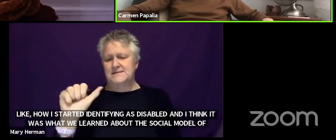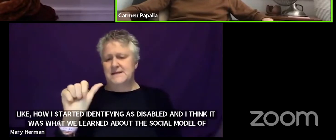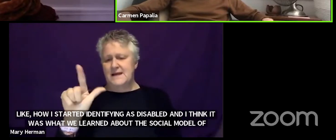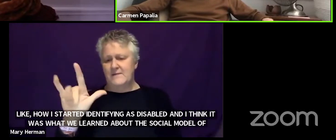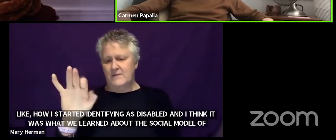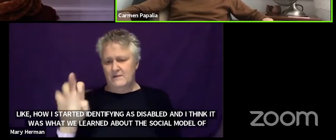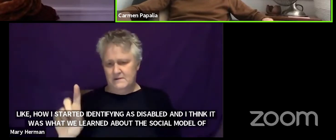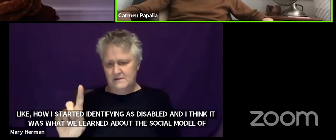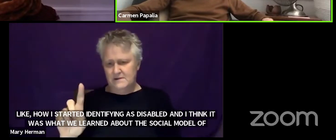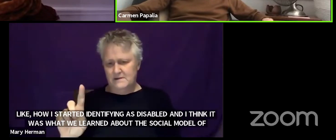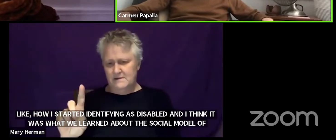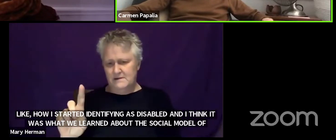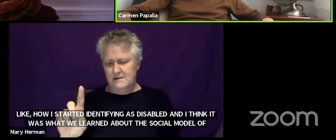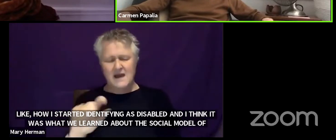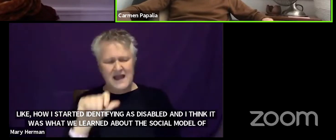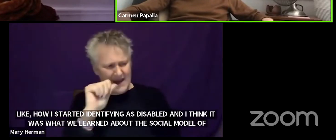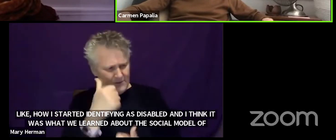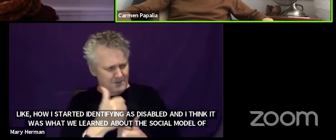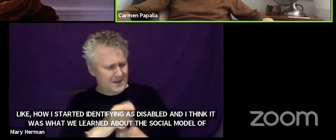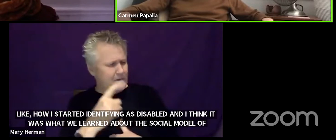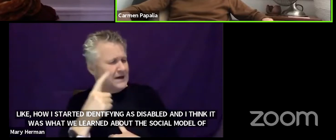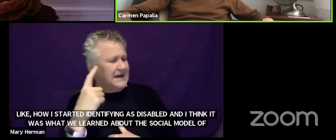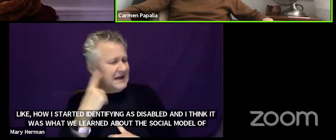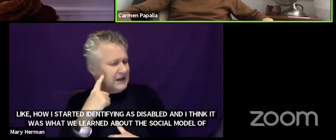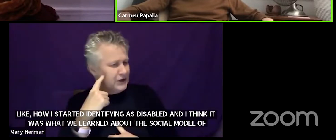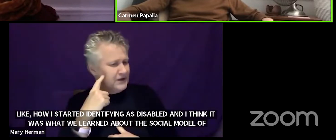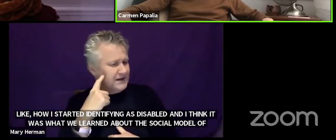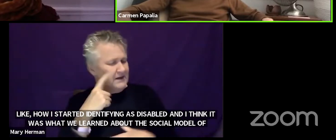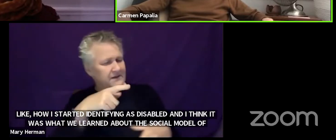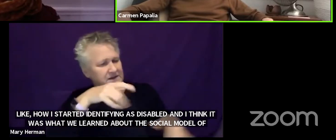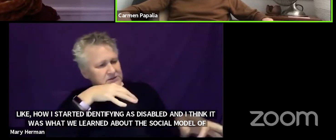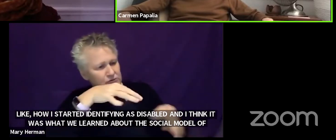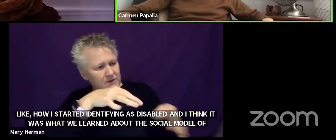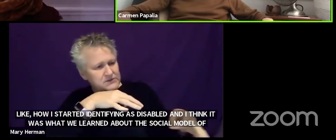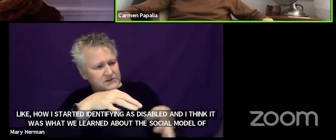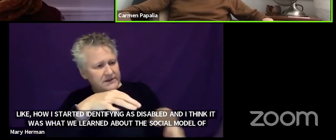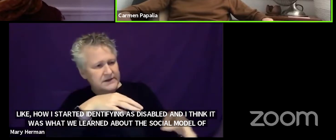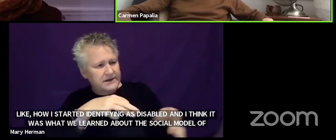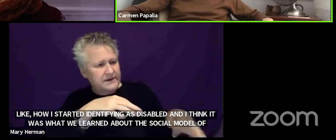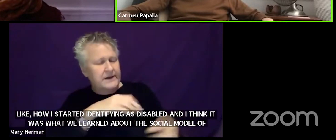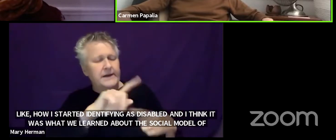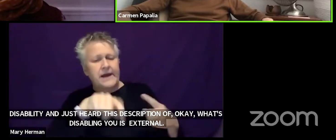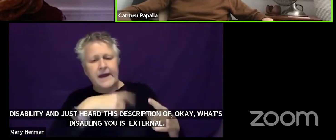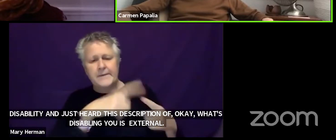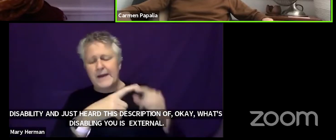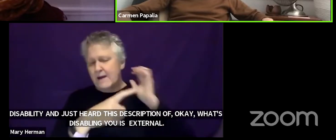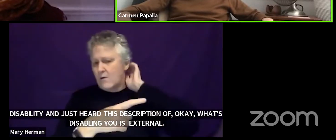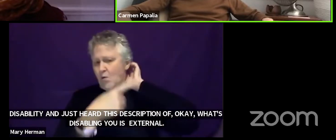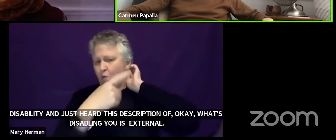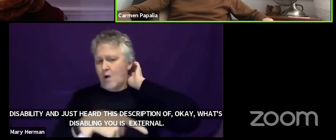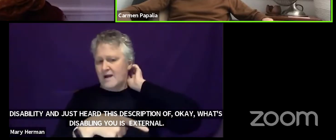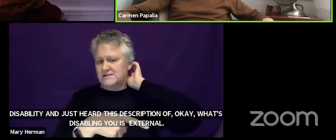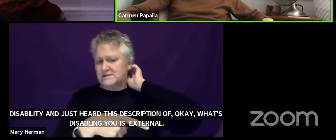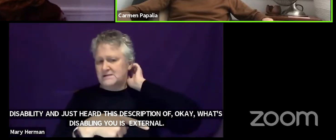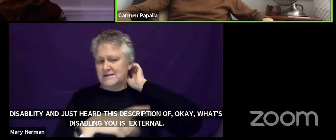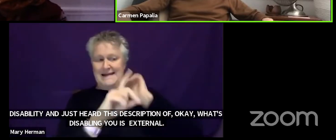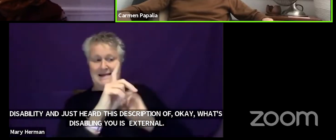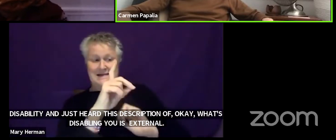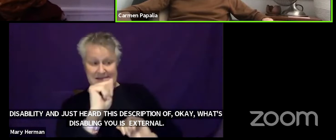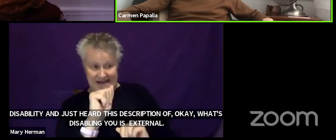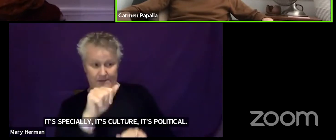description of, okay, what's disabling you is external, it's social, it's cultural, it's political, it's